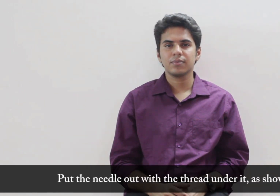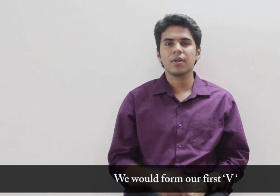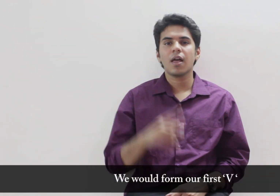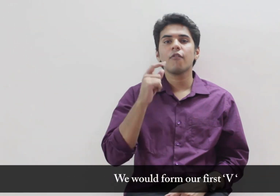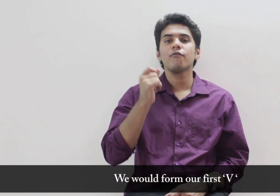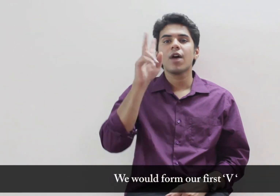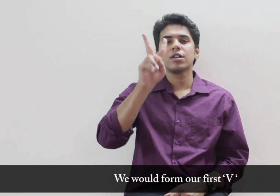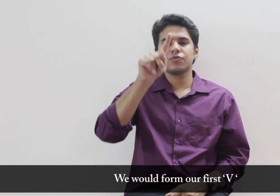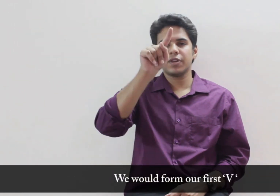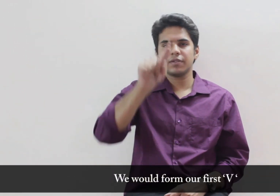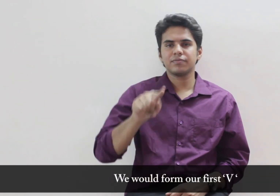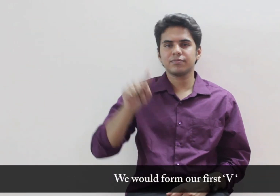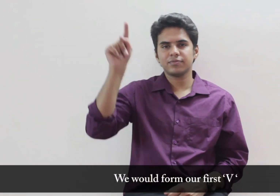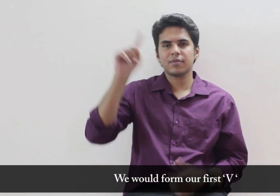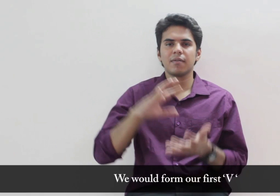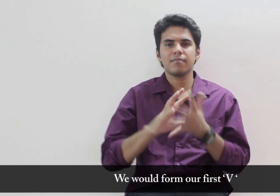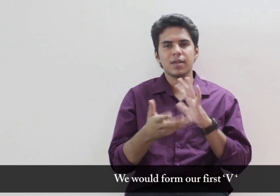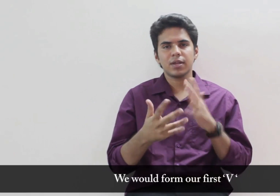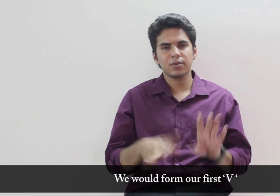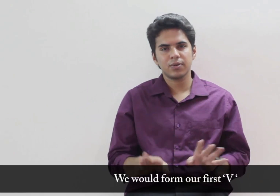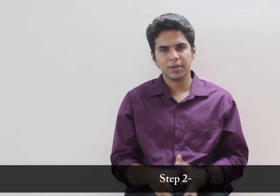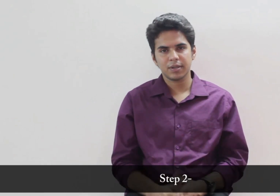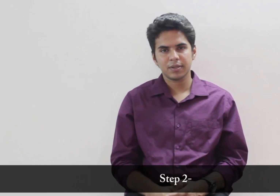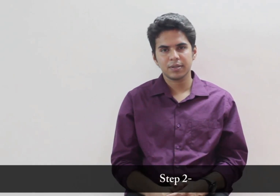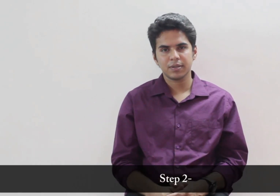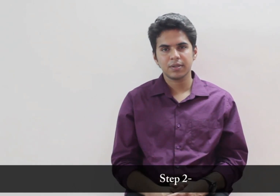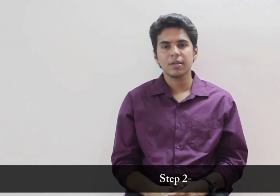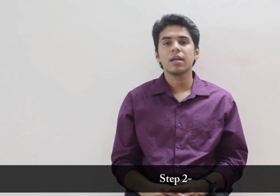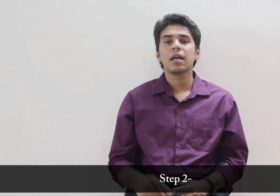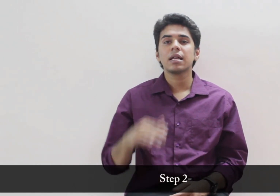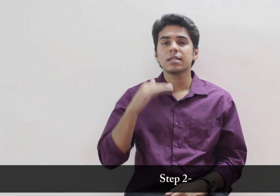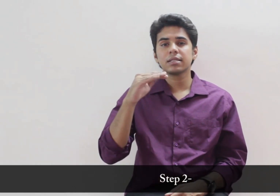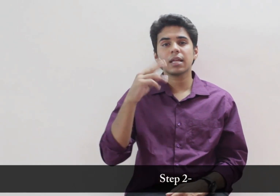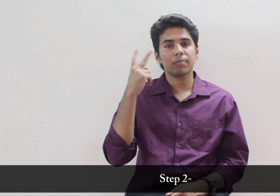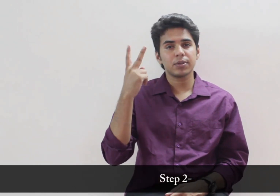We would form our first V. Step 2.